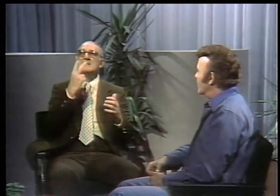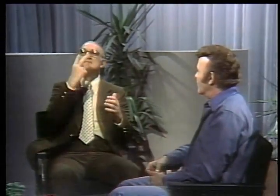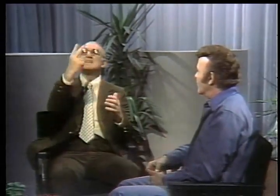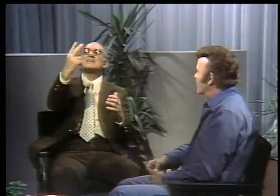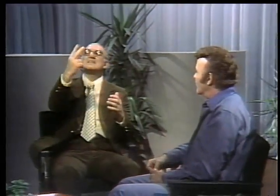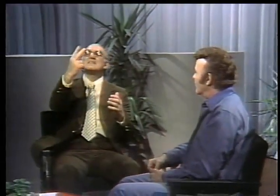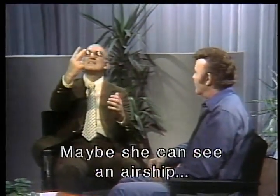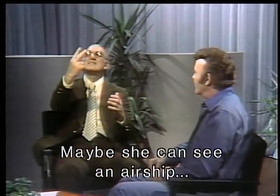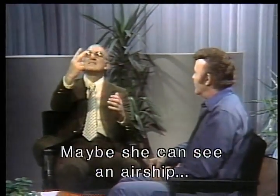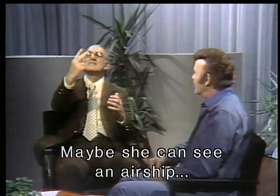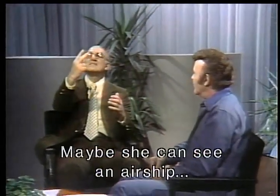ABC,